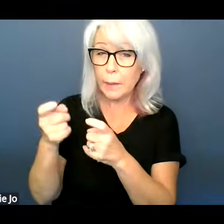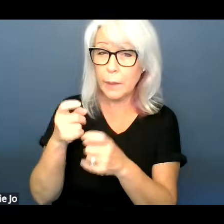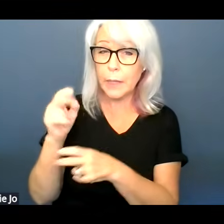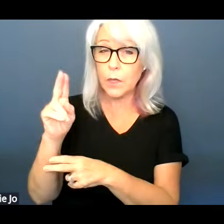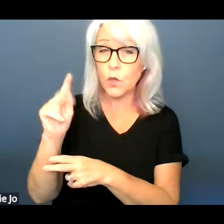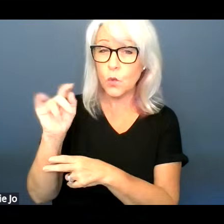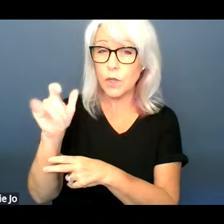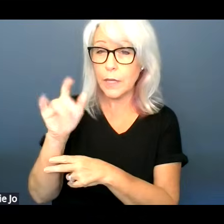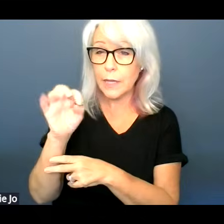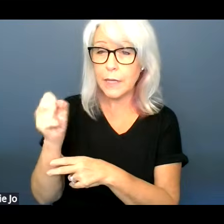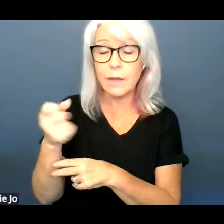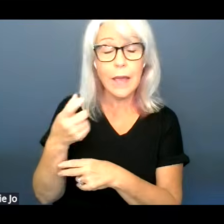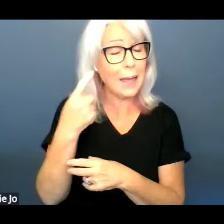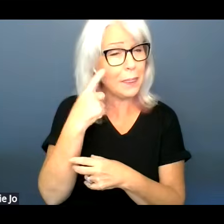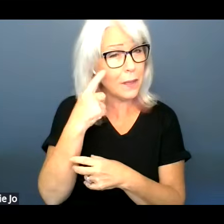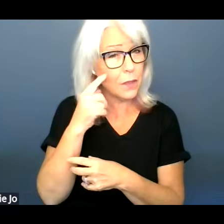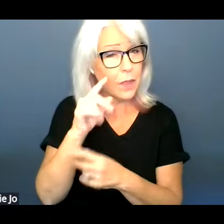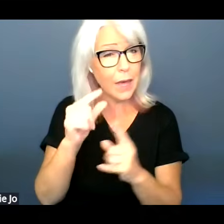the word certain is applies